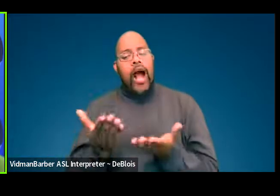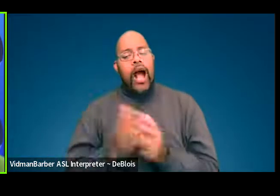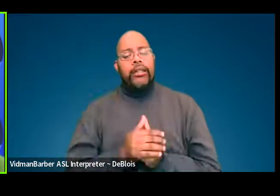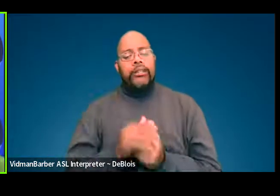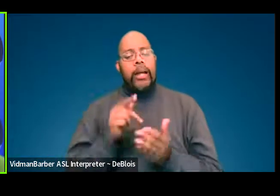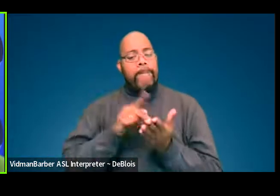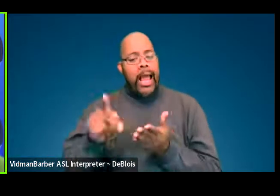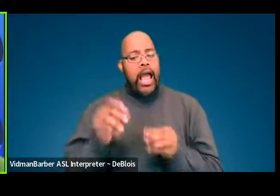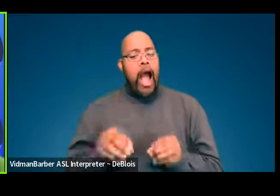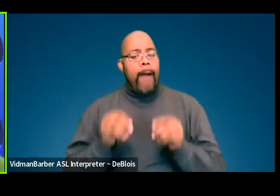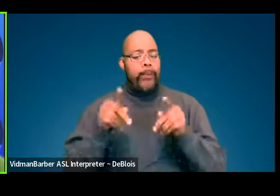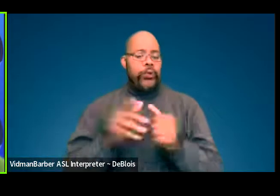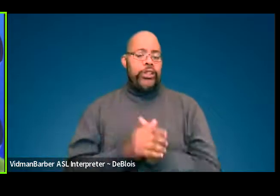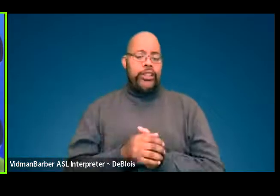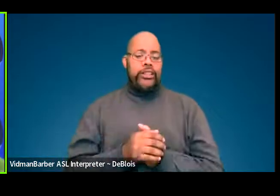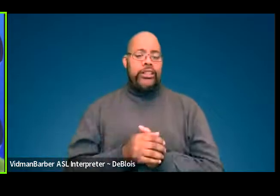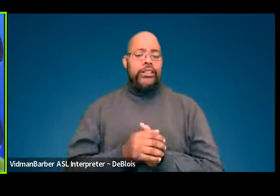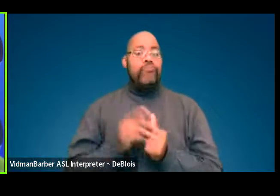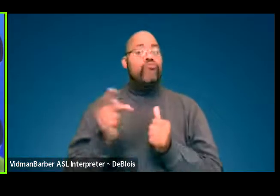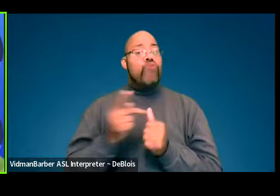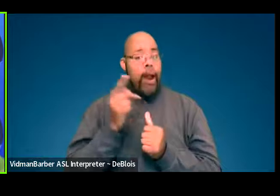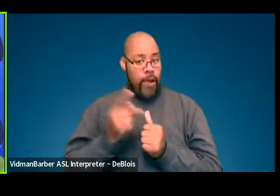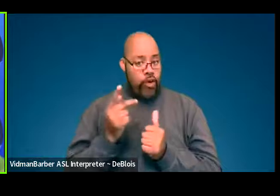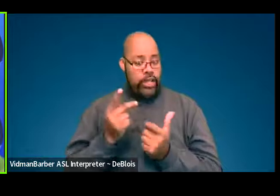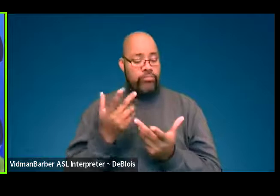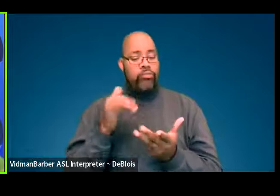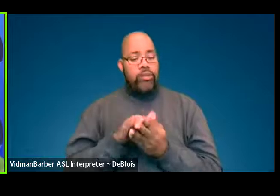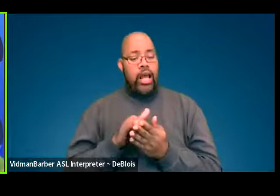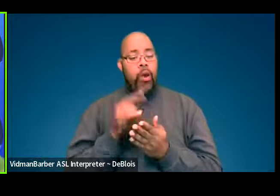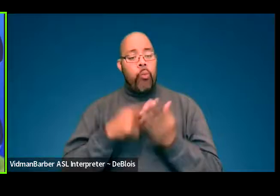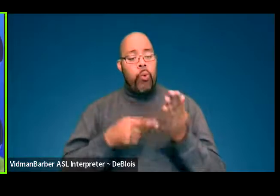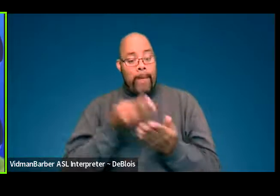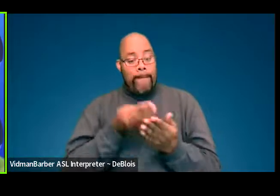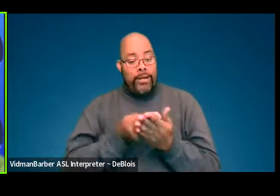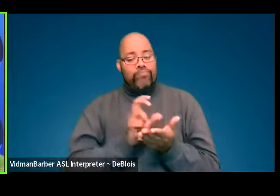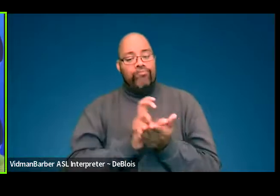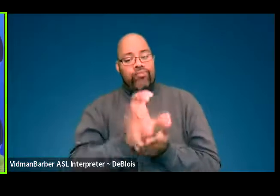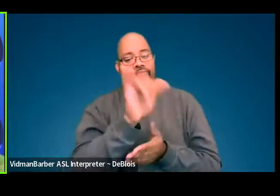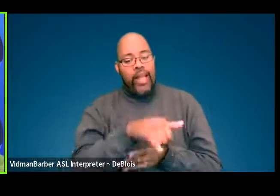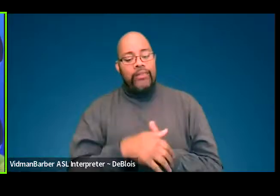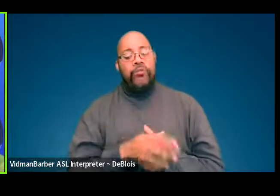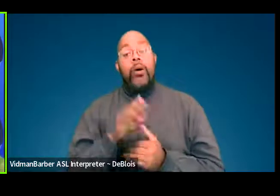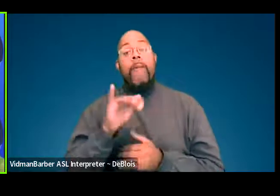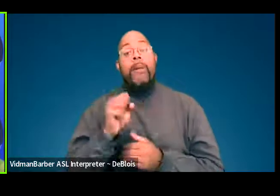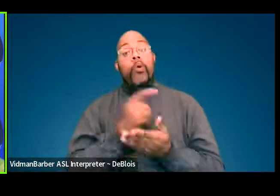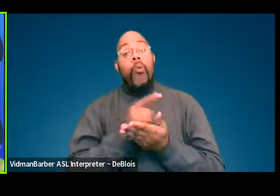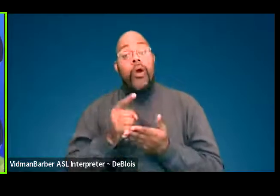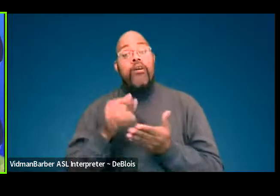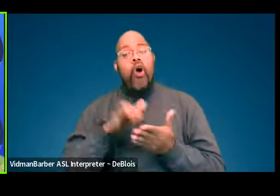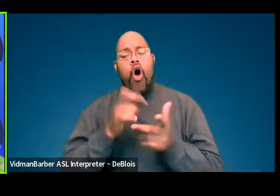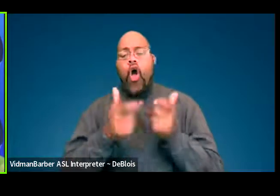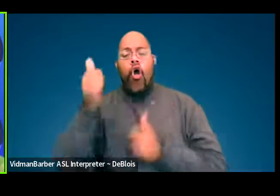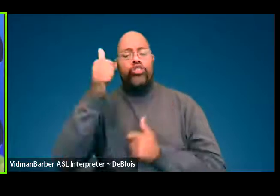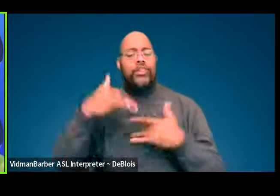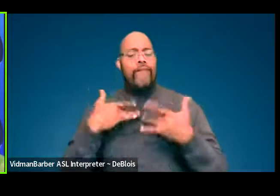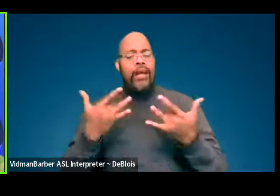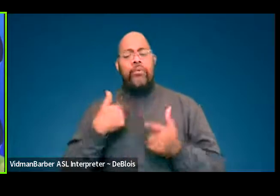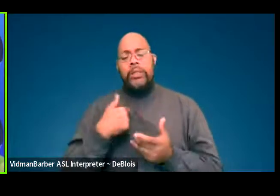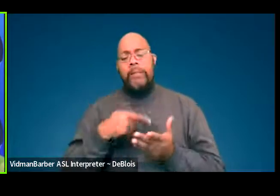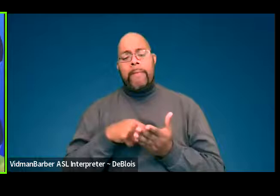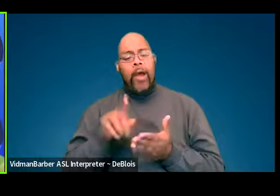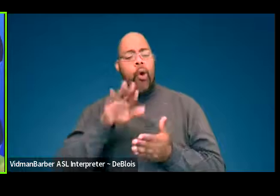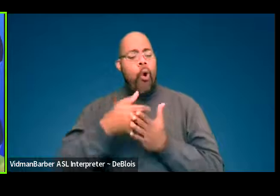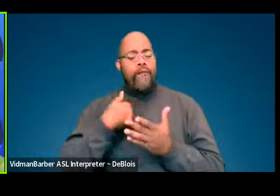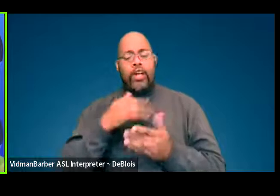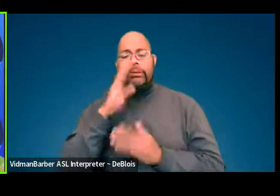pay opportunities primarily. So that's what the funds go towards. And so BIMS Week is our largest event. We pay all